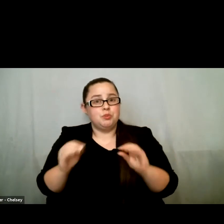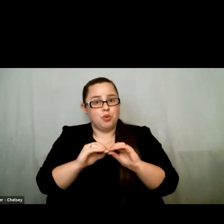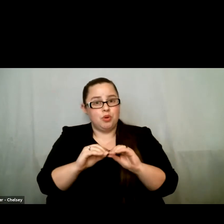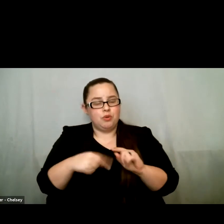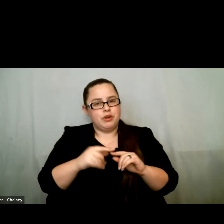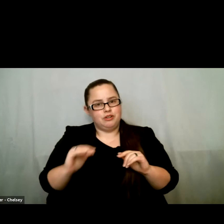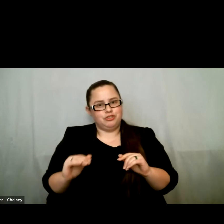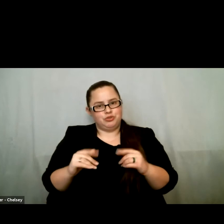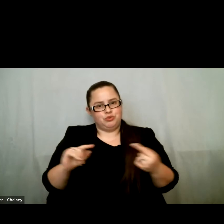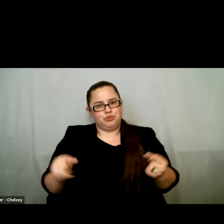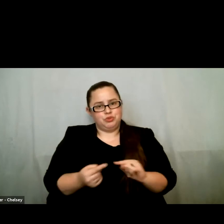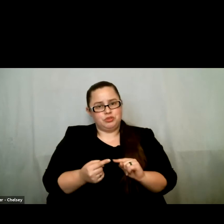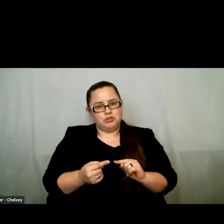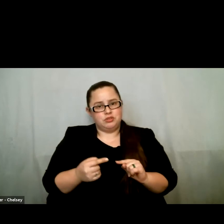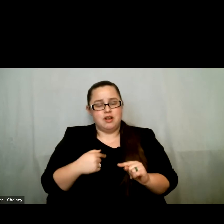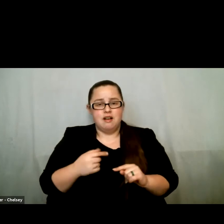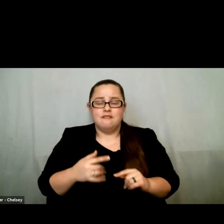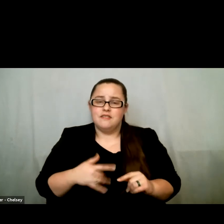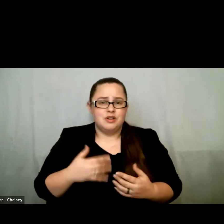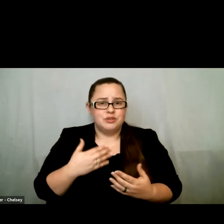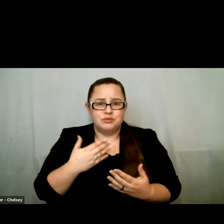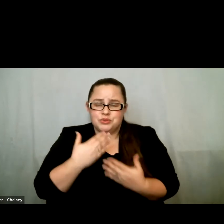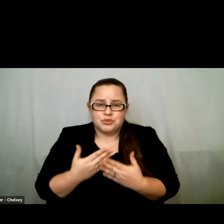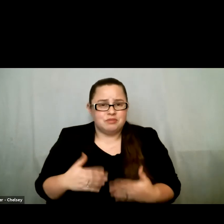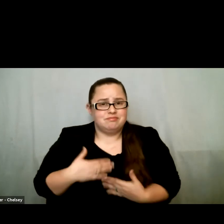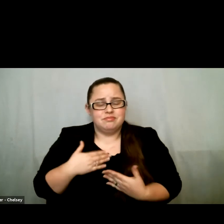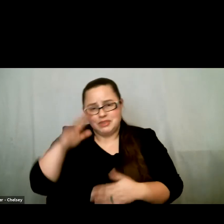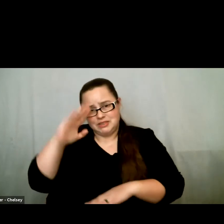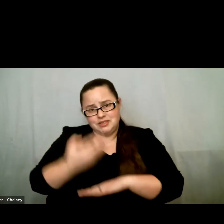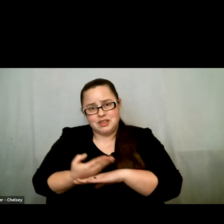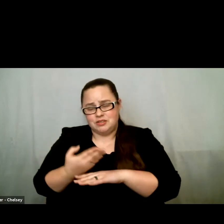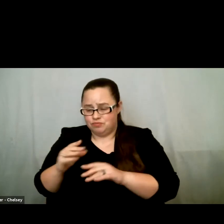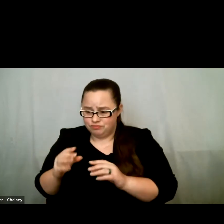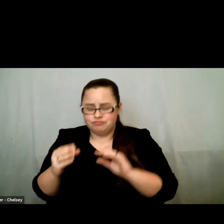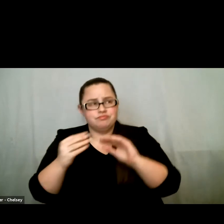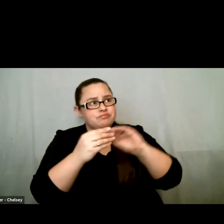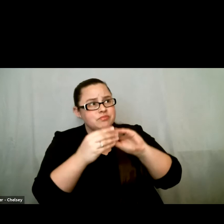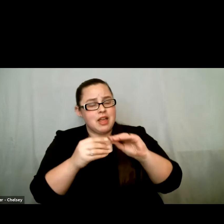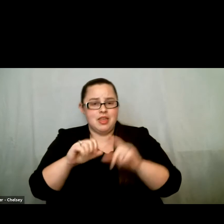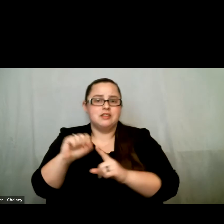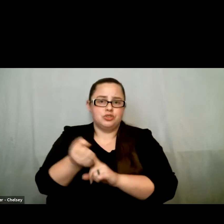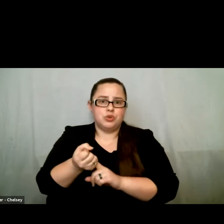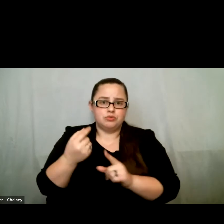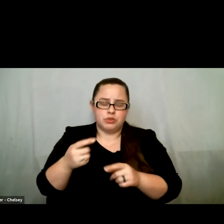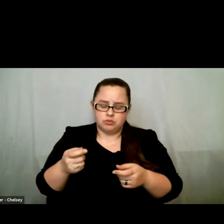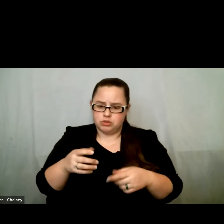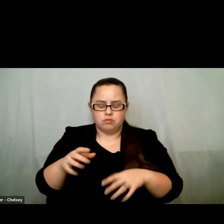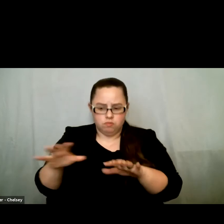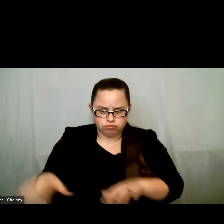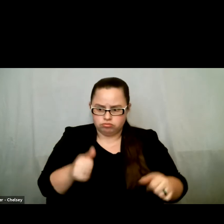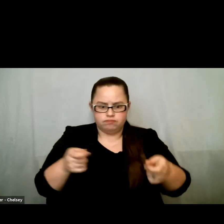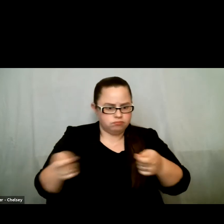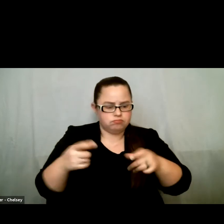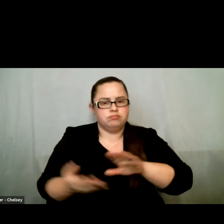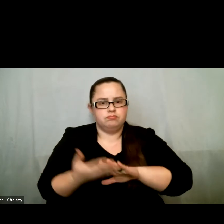hurt. I felt so good that my son spoke up and the situation was handled appropriately. I hope that I have taught my sons that they